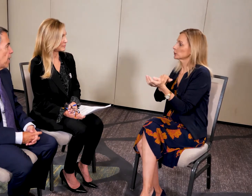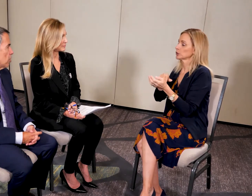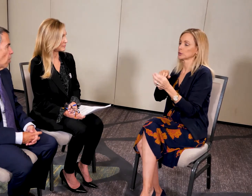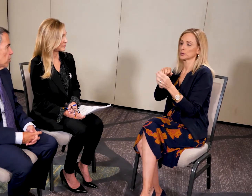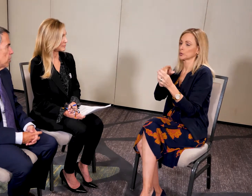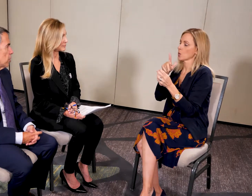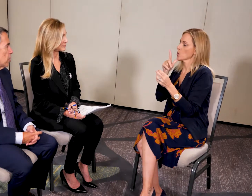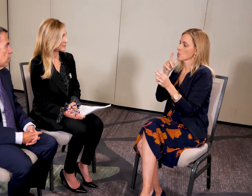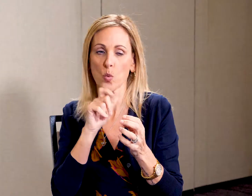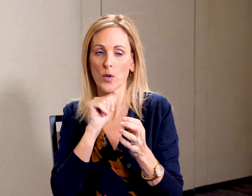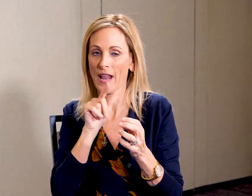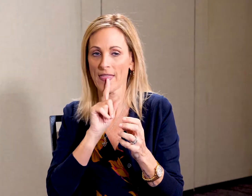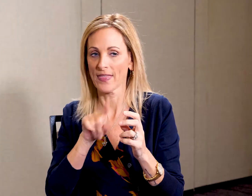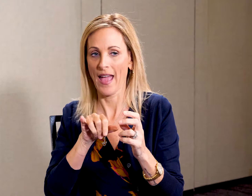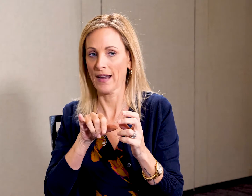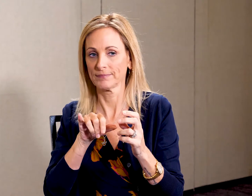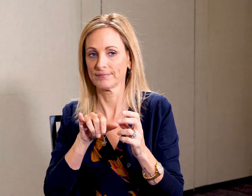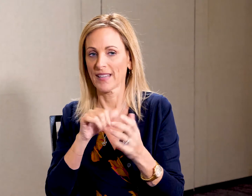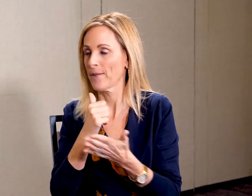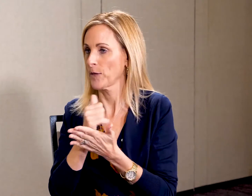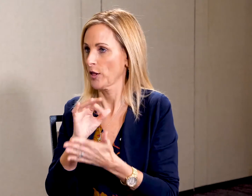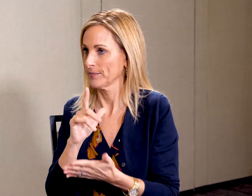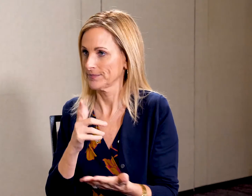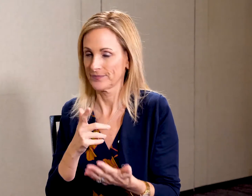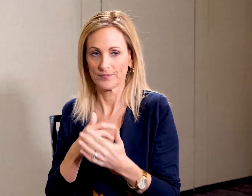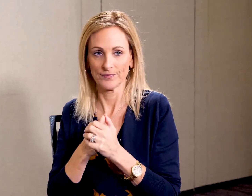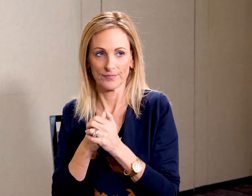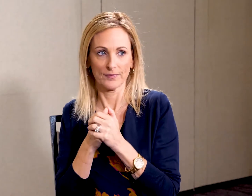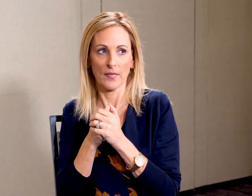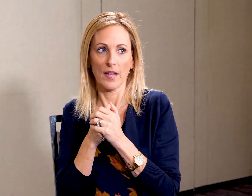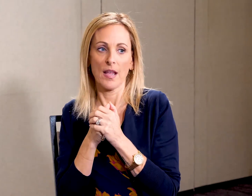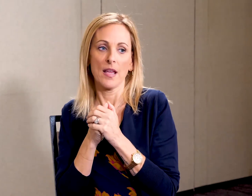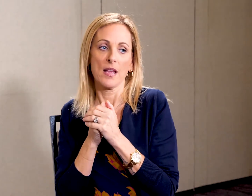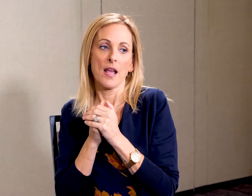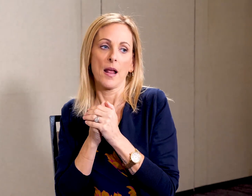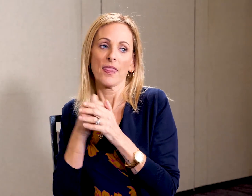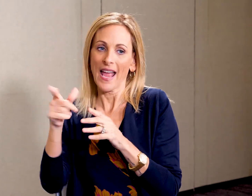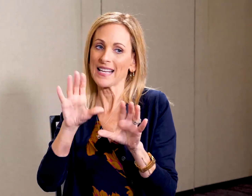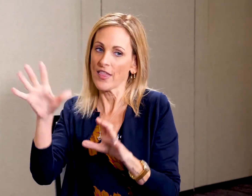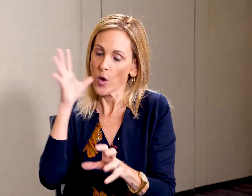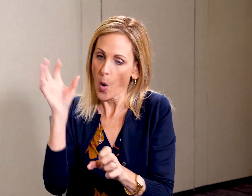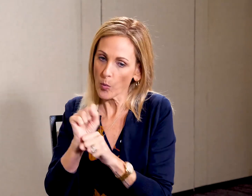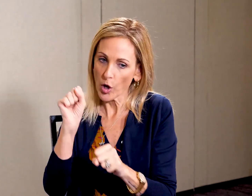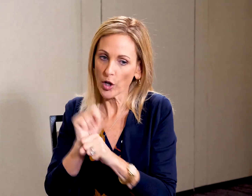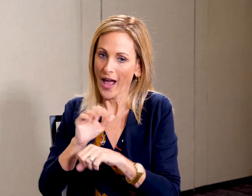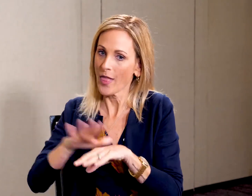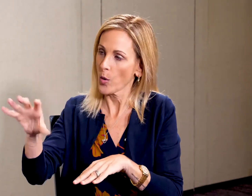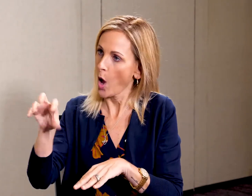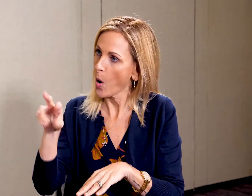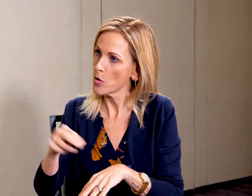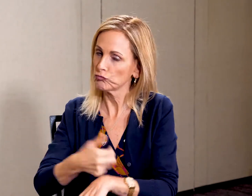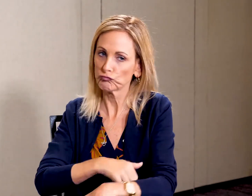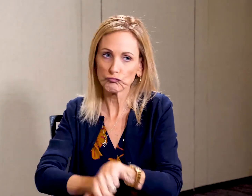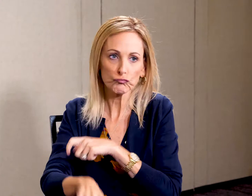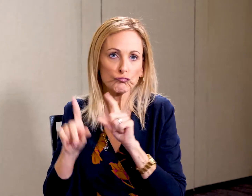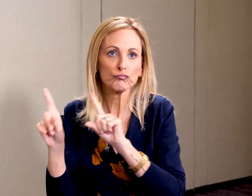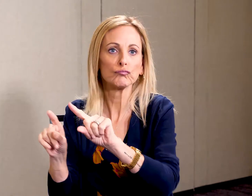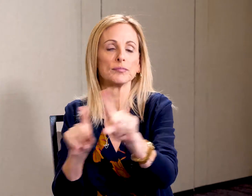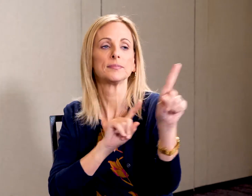asked doctors who weren't that helpful. They did their homework, and they rolled up